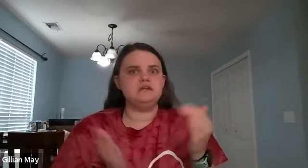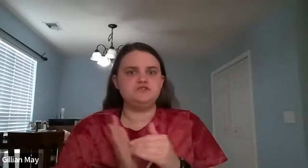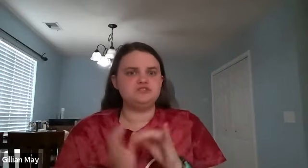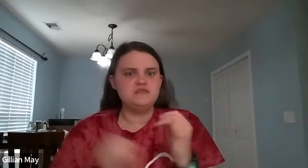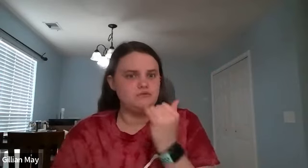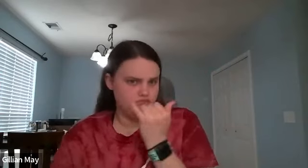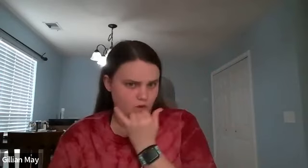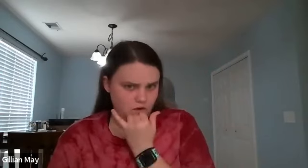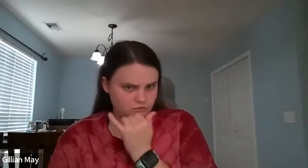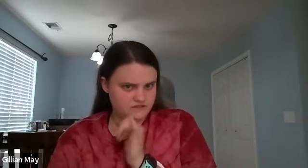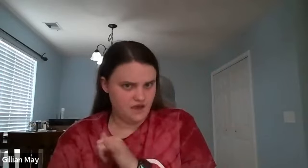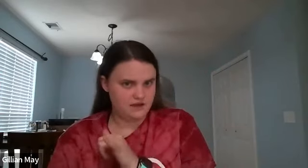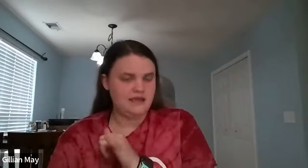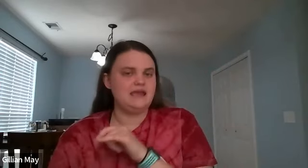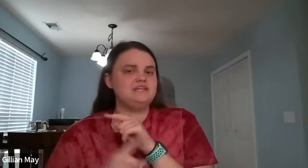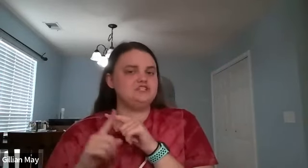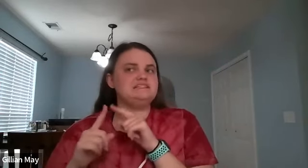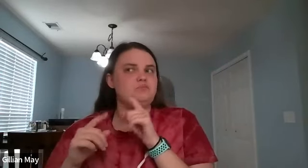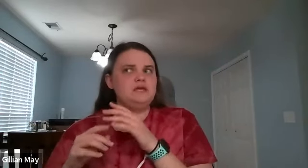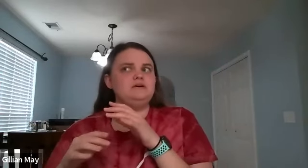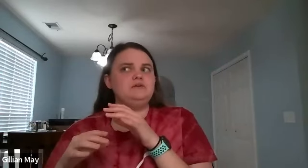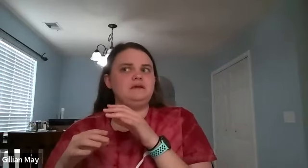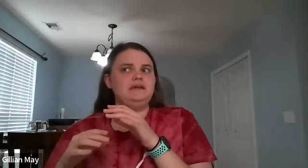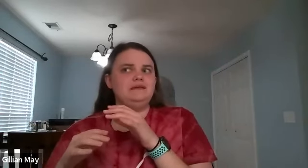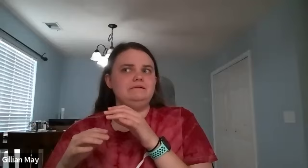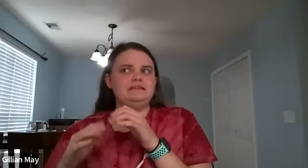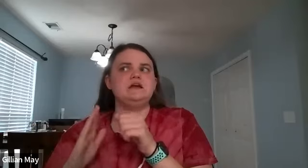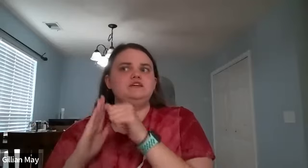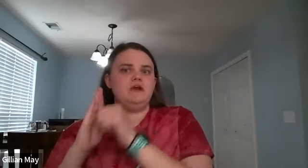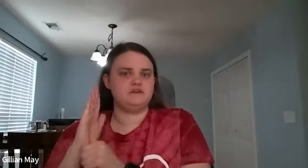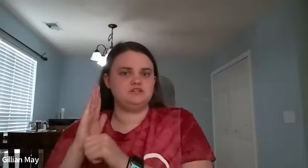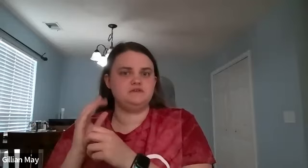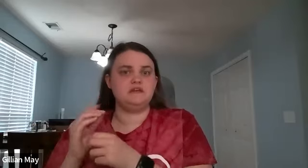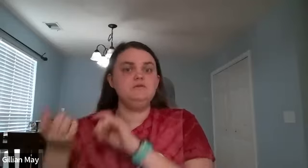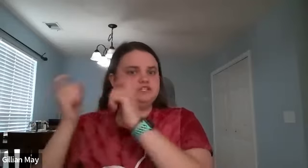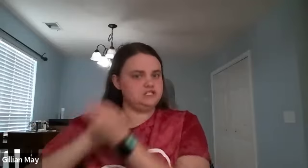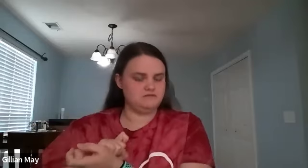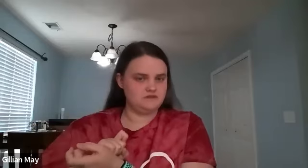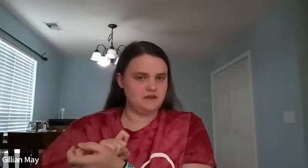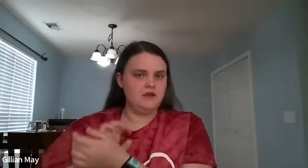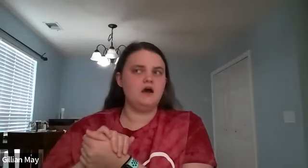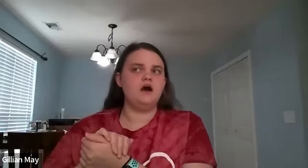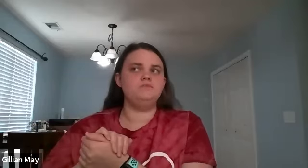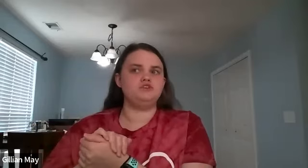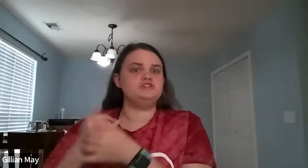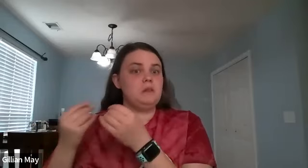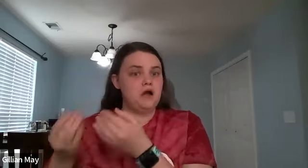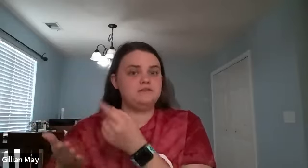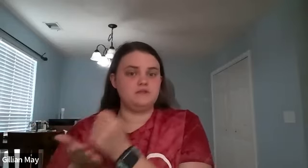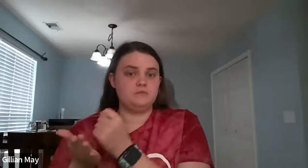there's nothing wrong with that. It's just, it's not like you have that surgery and then, oh, it changes everything. There's still a lot of therapy